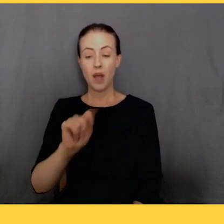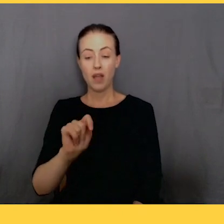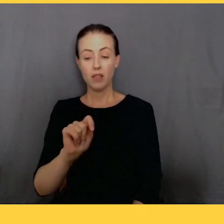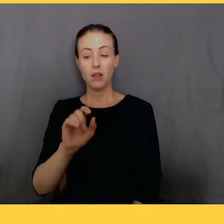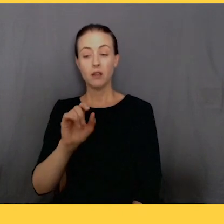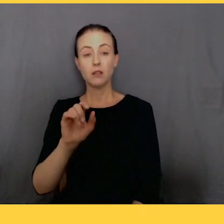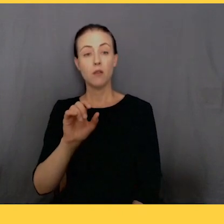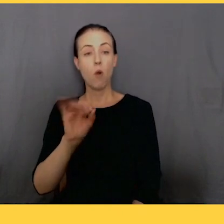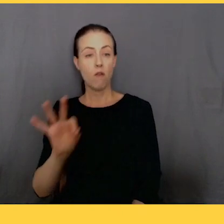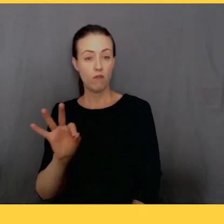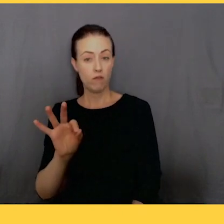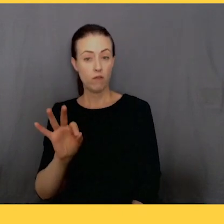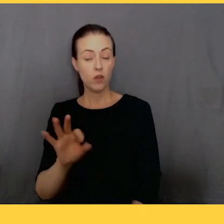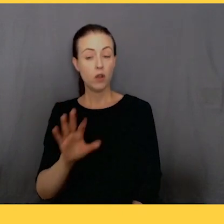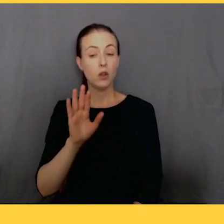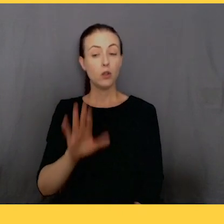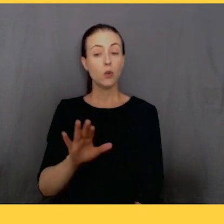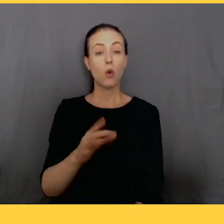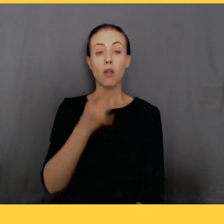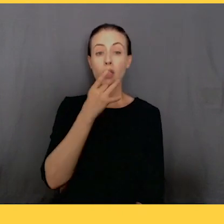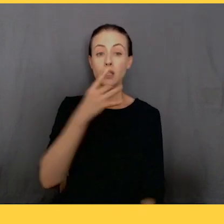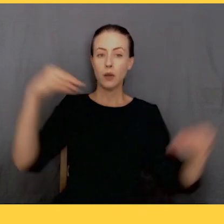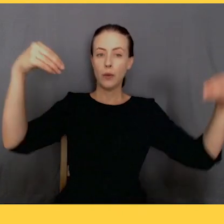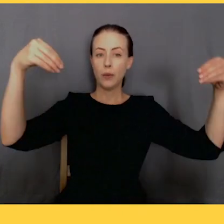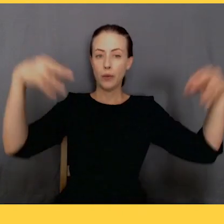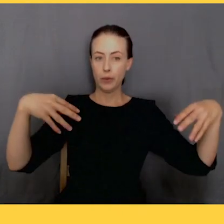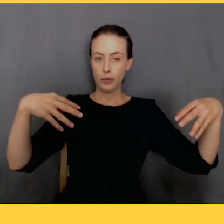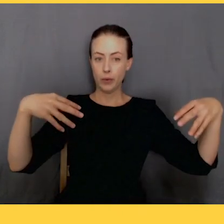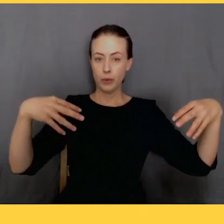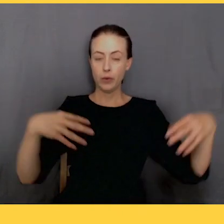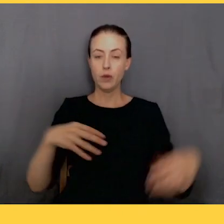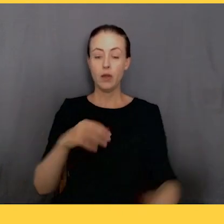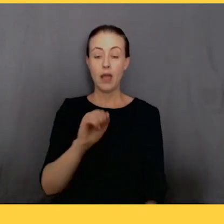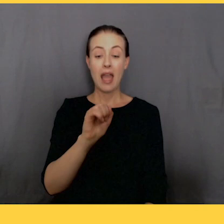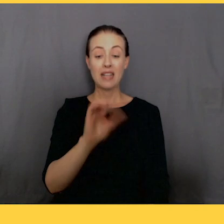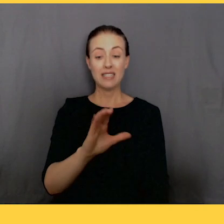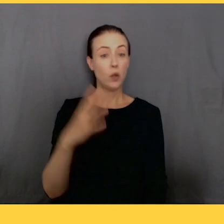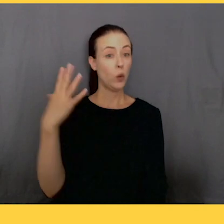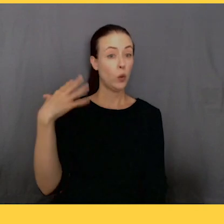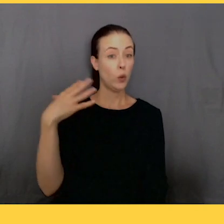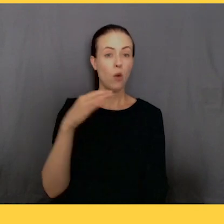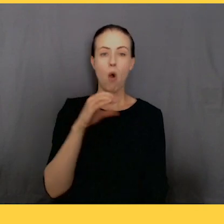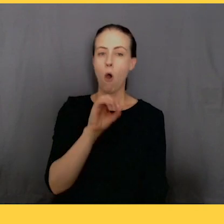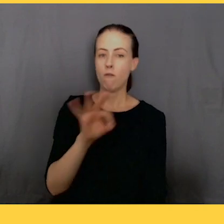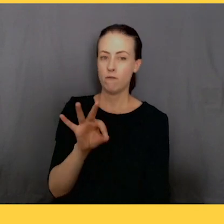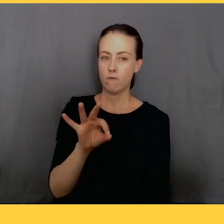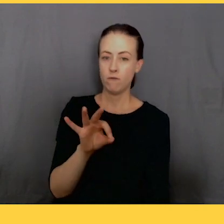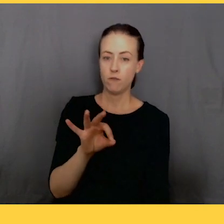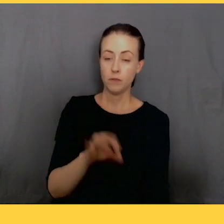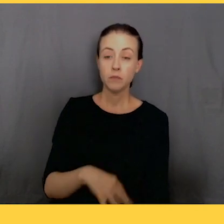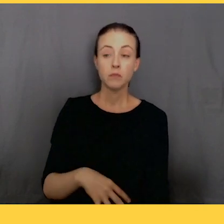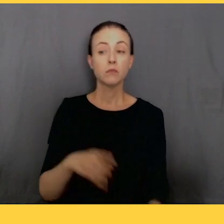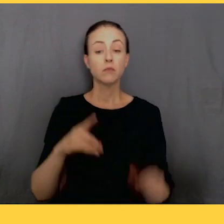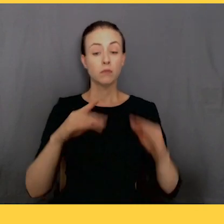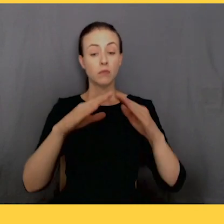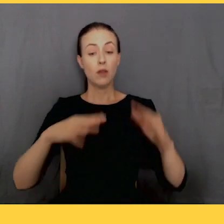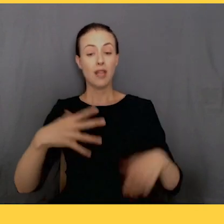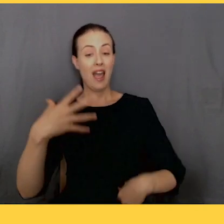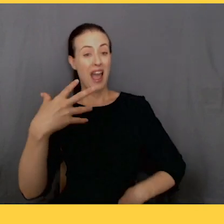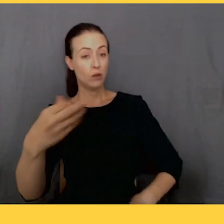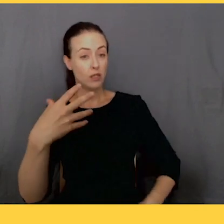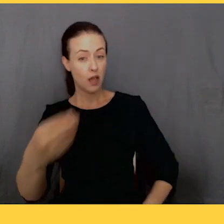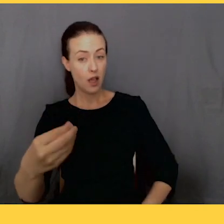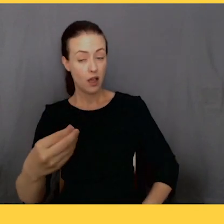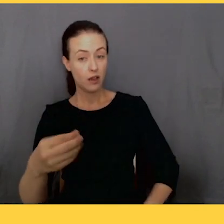turn off your air conditioning. You can prepare the outside of your home by gathering flammable items from around your house and bringing